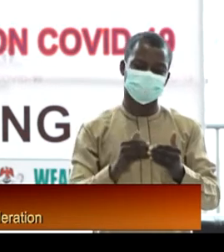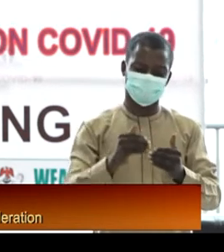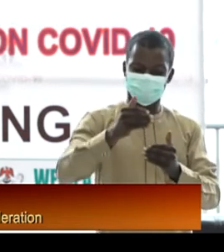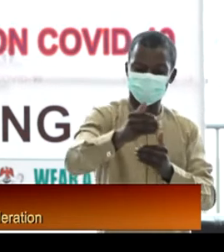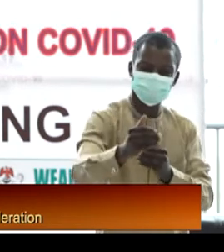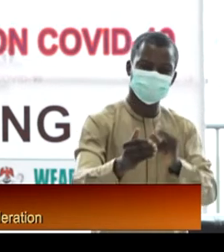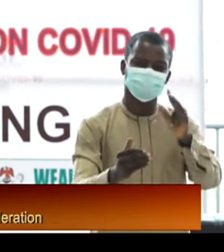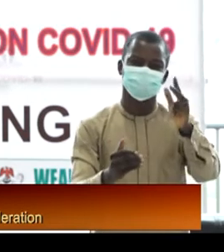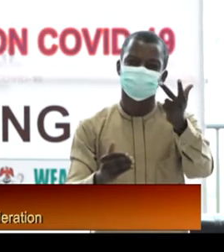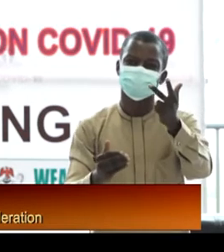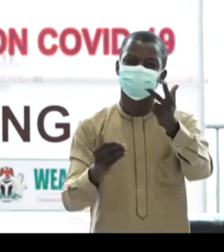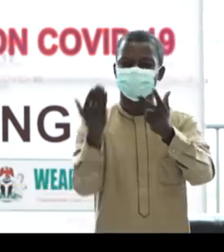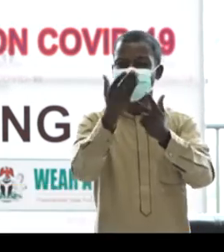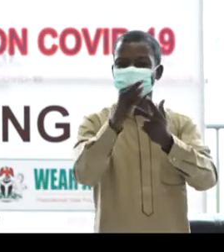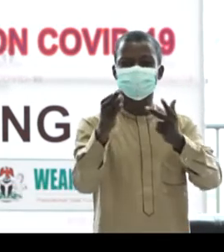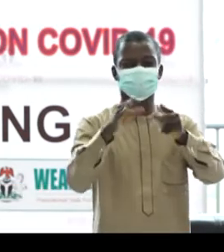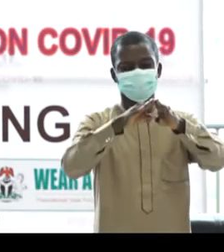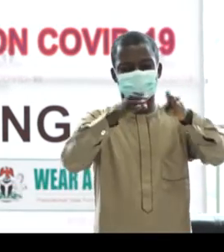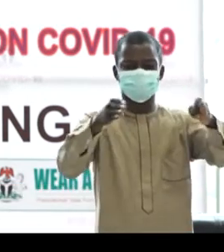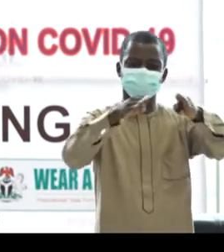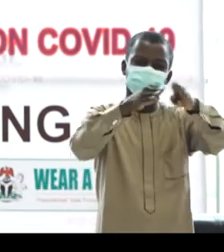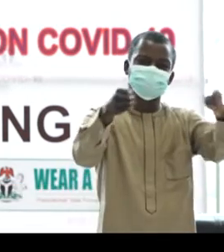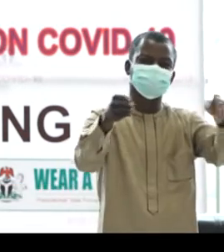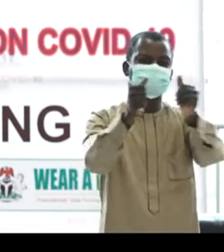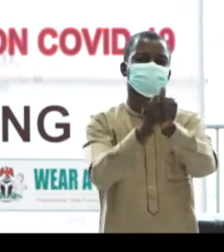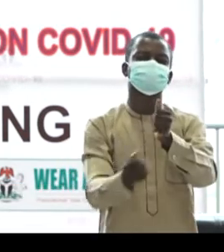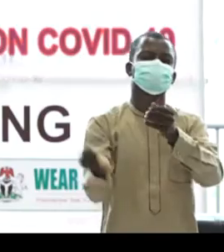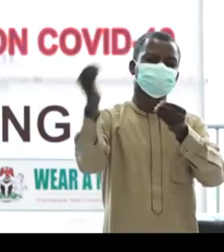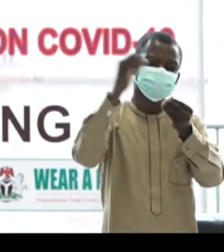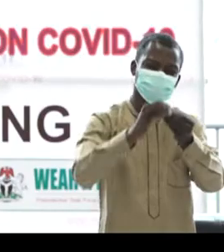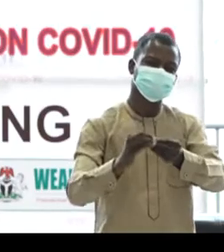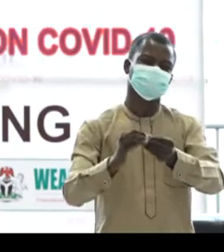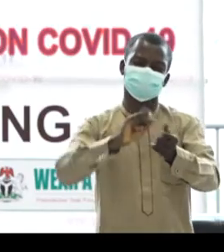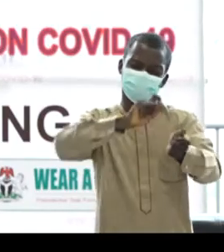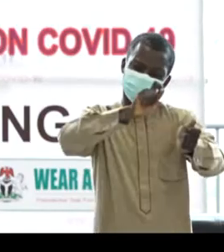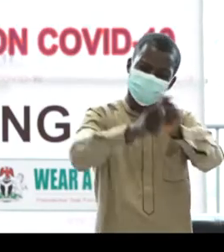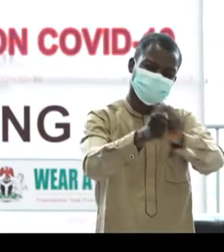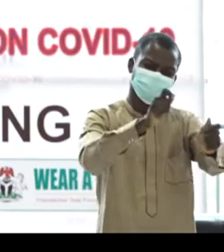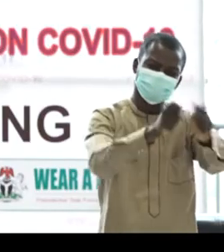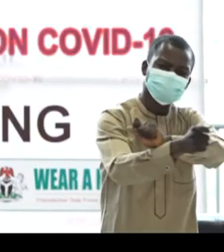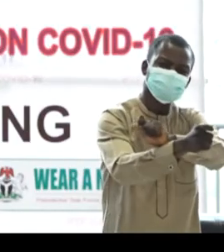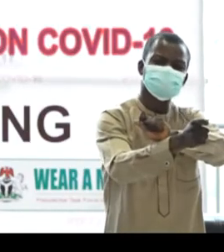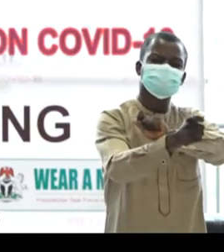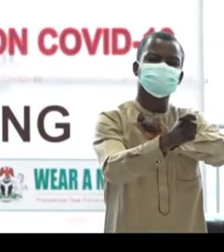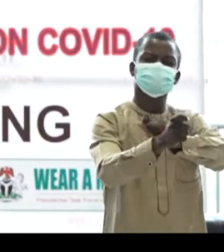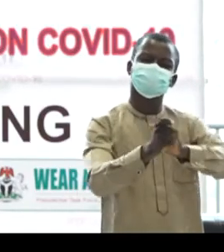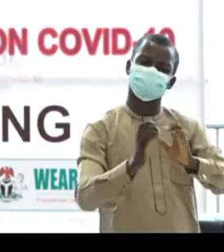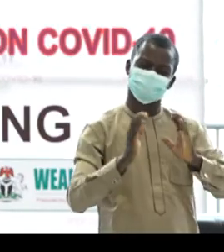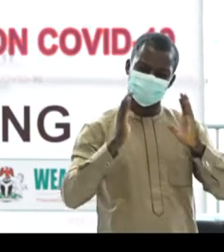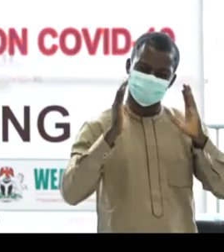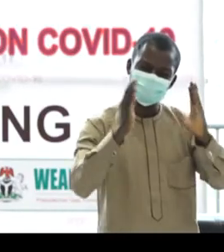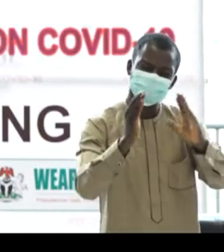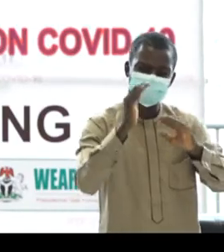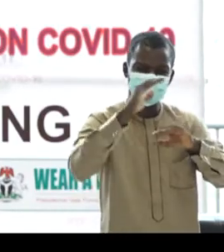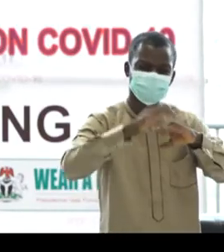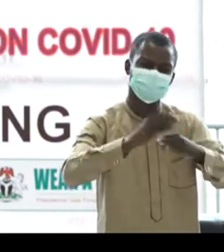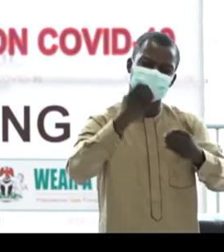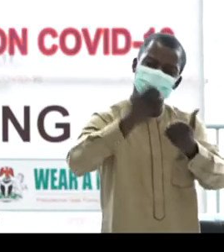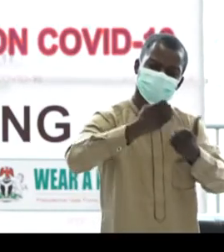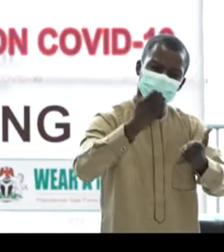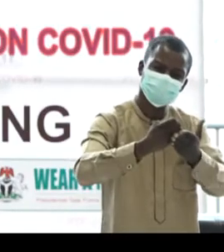of ease restrictions with further amendments to address economic,